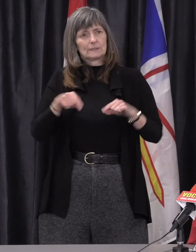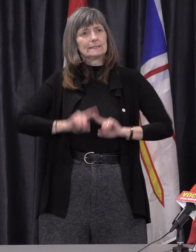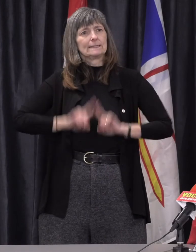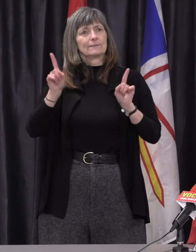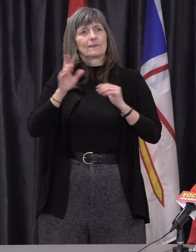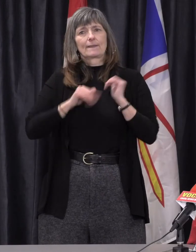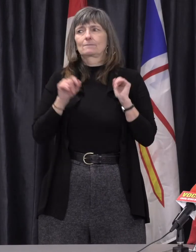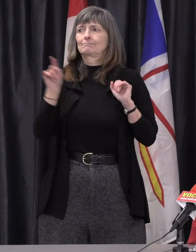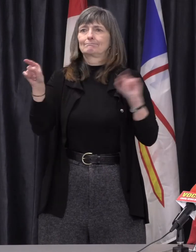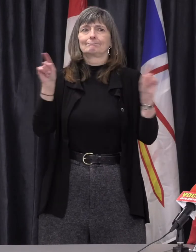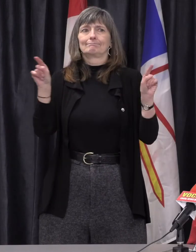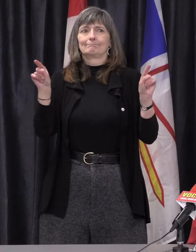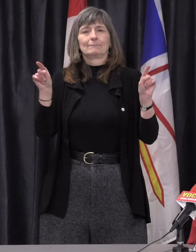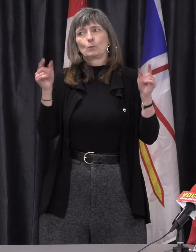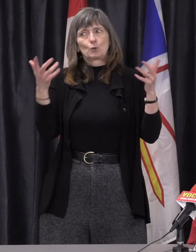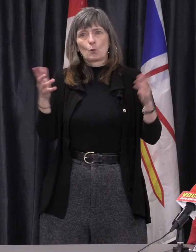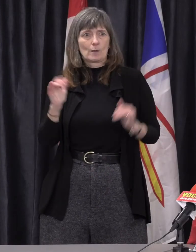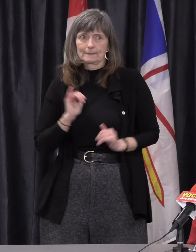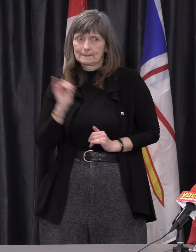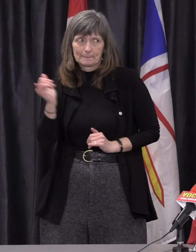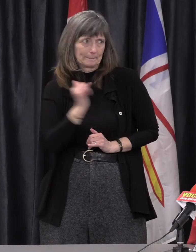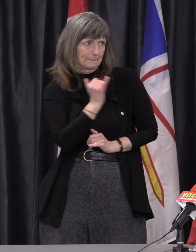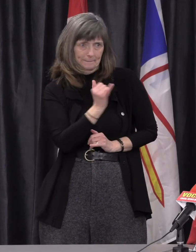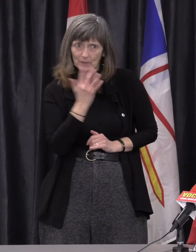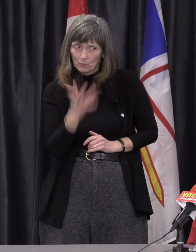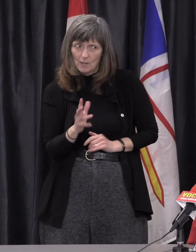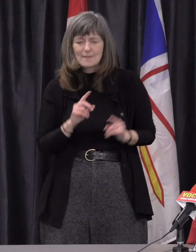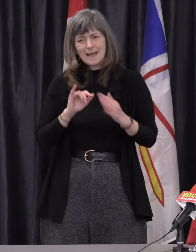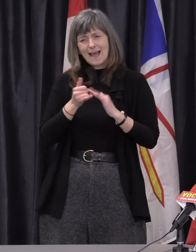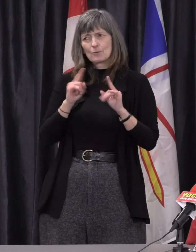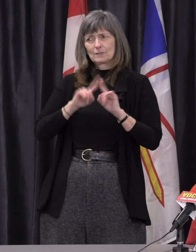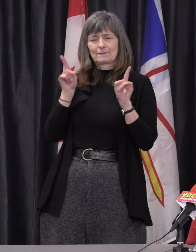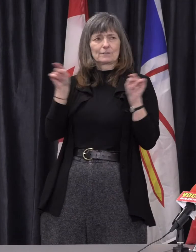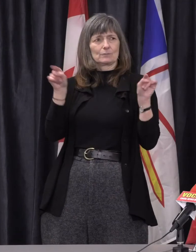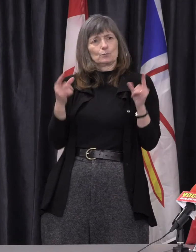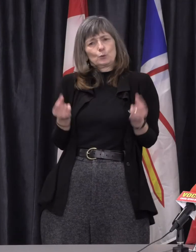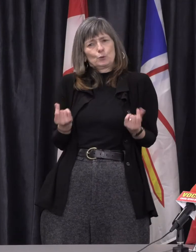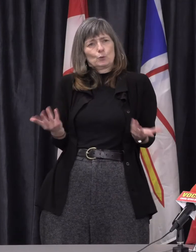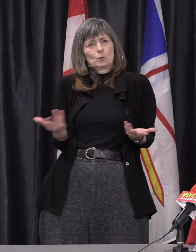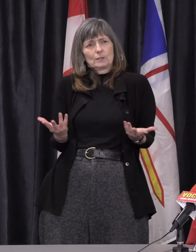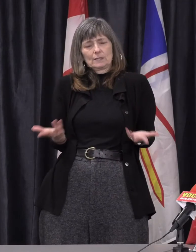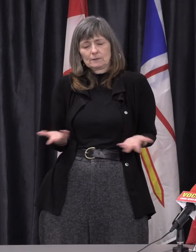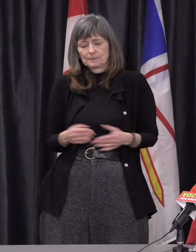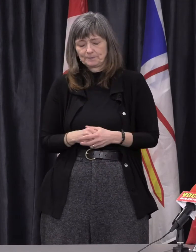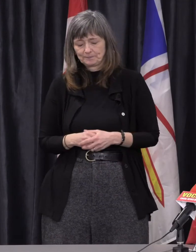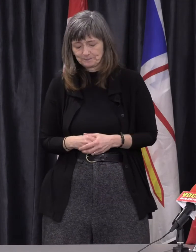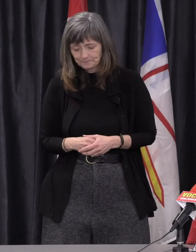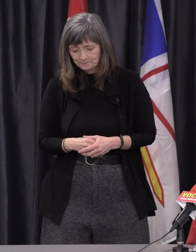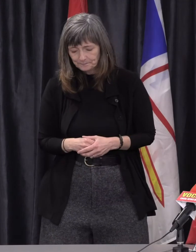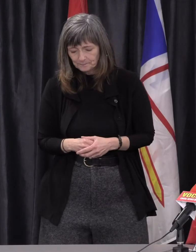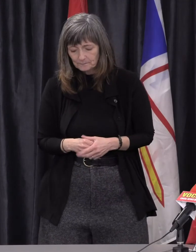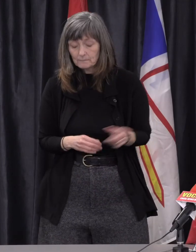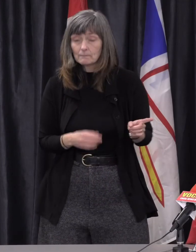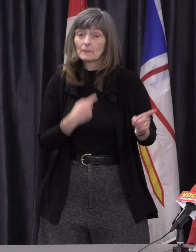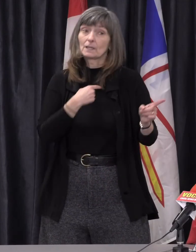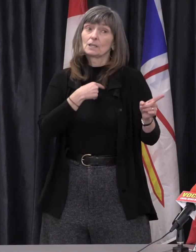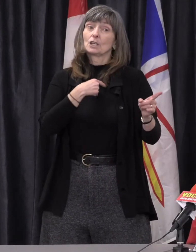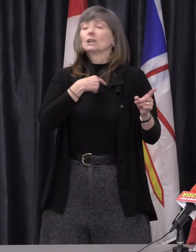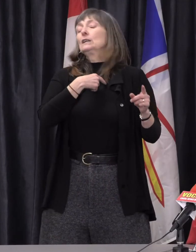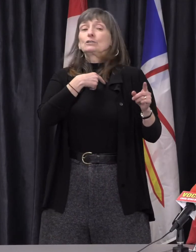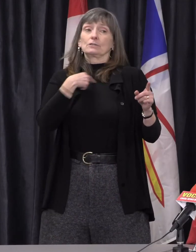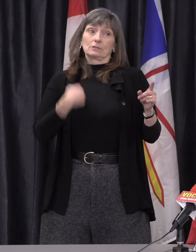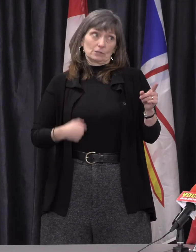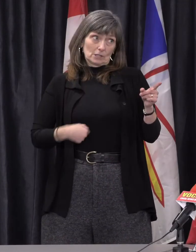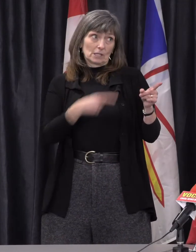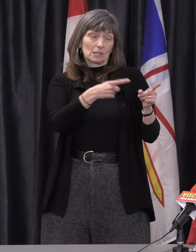to make sure that we don't end up in a similar situation to them eventually? So certainly with regard to China, the team that went in,